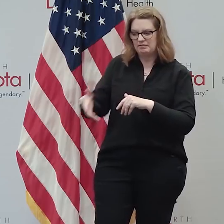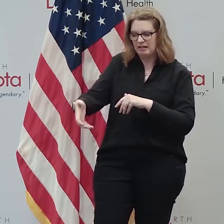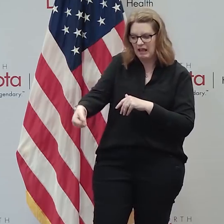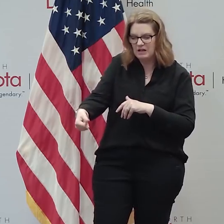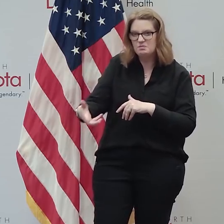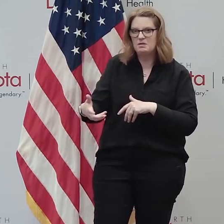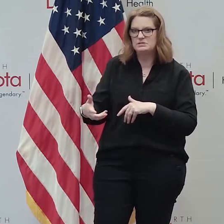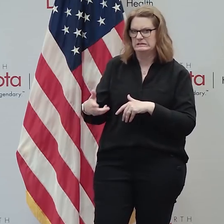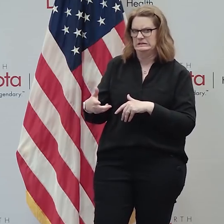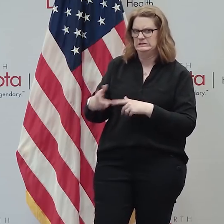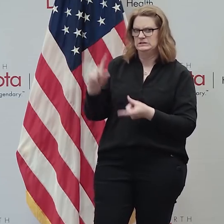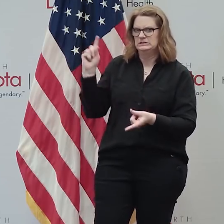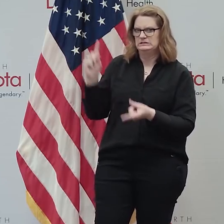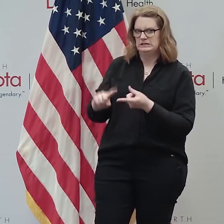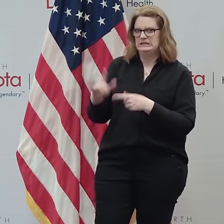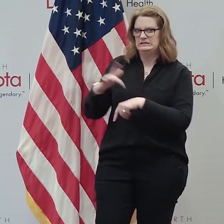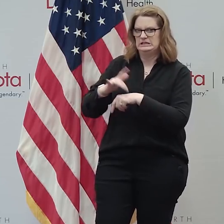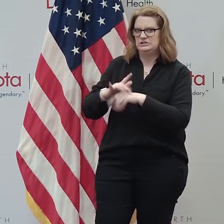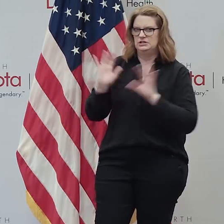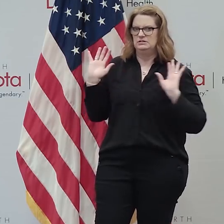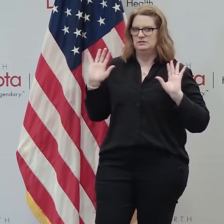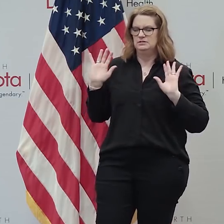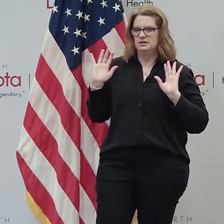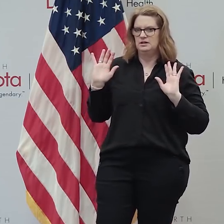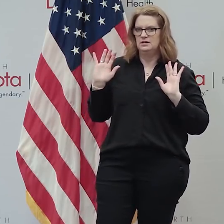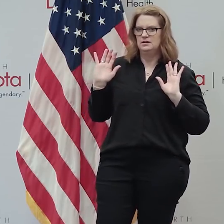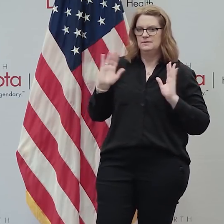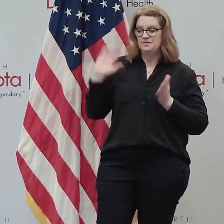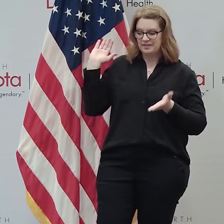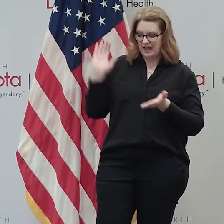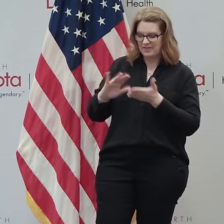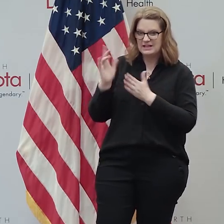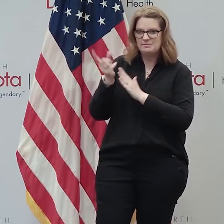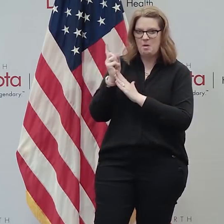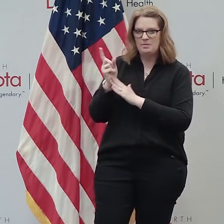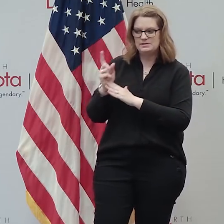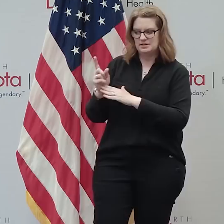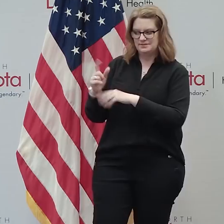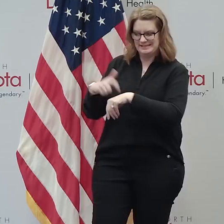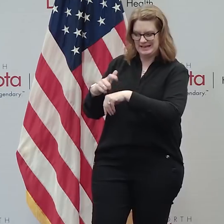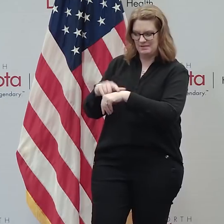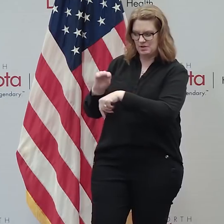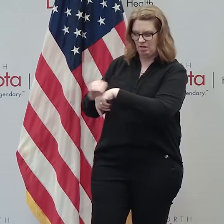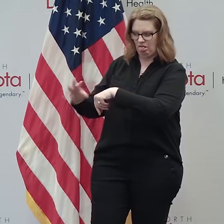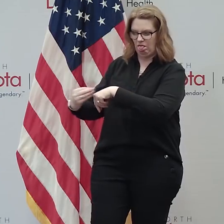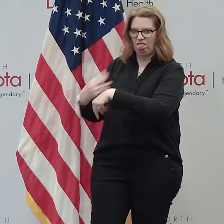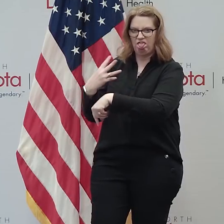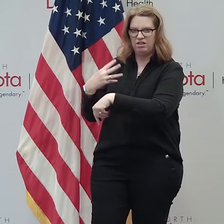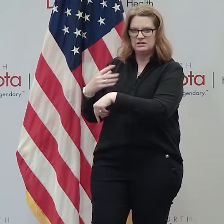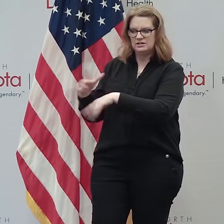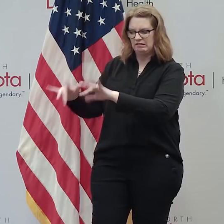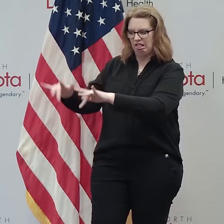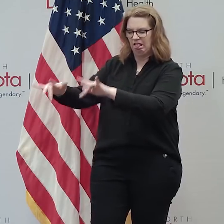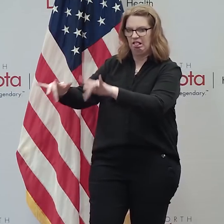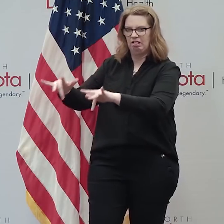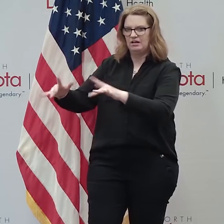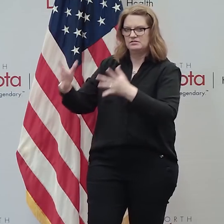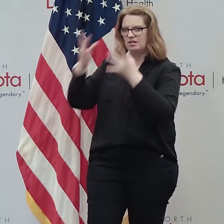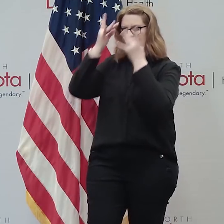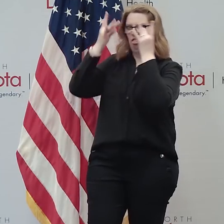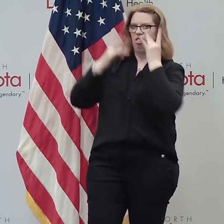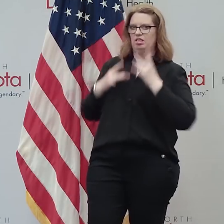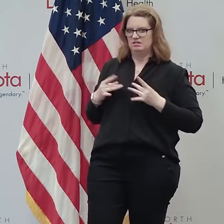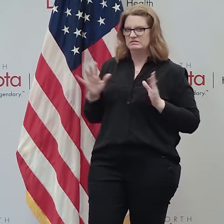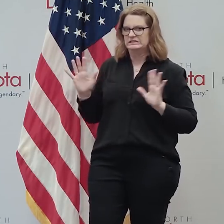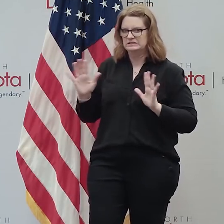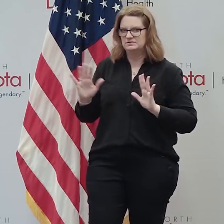the less transmissible moments that you create or experience, the less likely that the virus is going to be able to continue moving. And